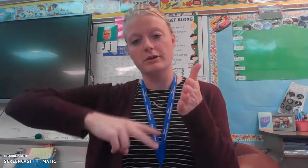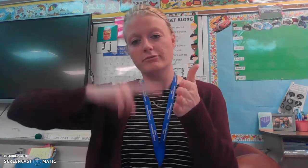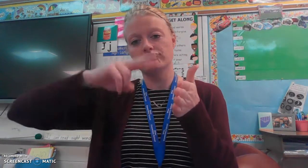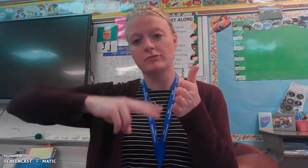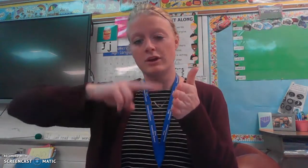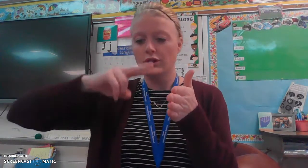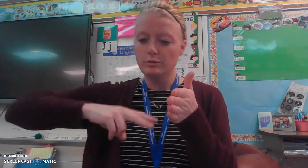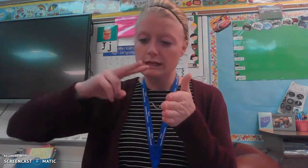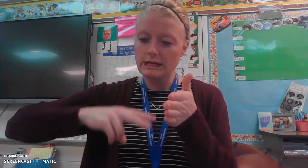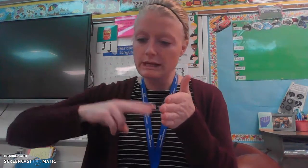paper. Read.